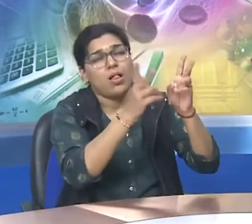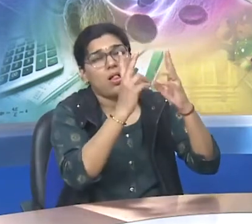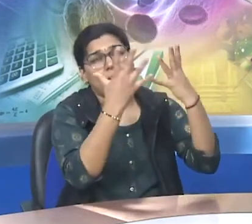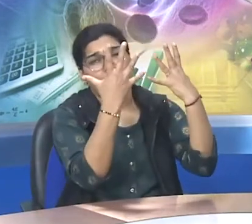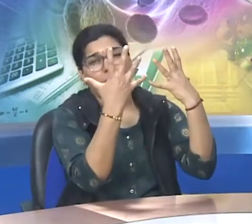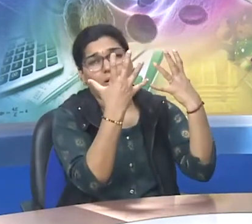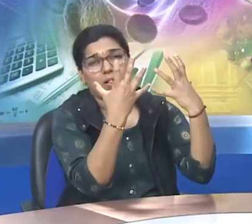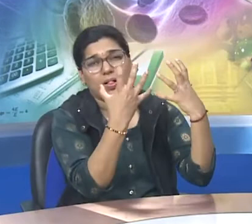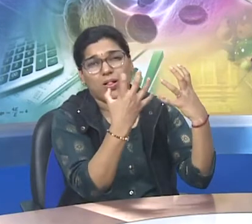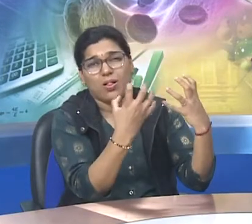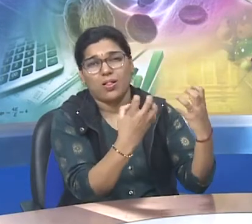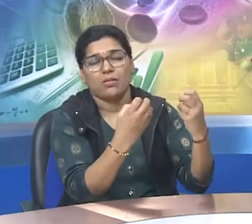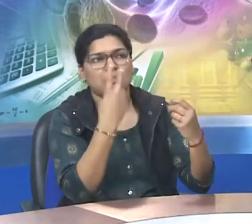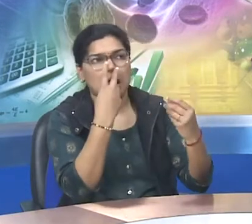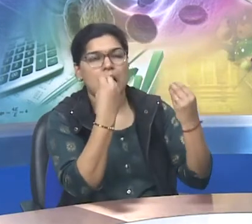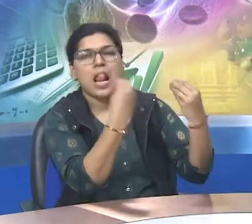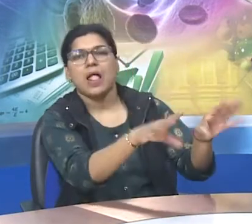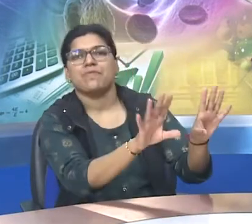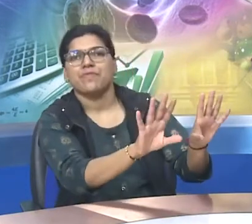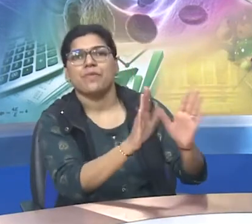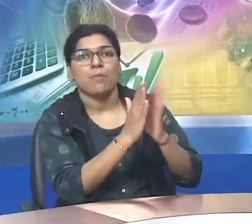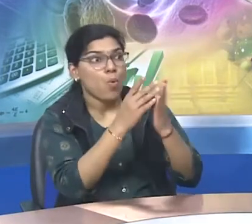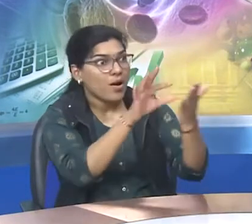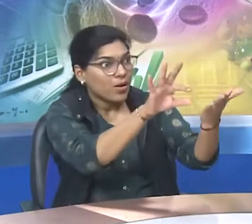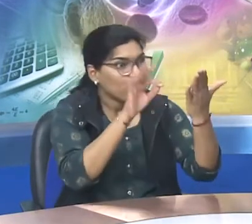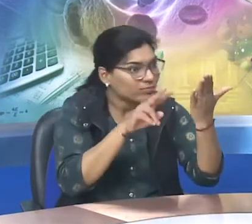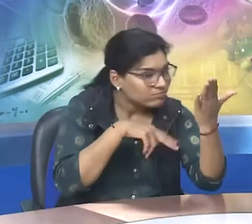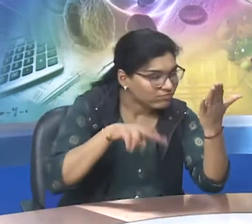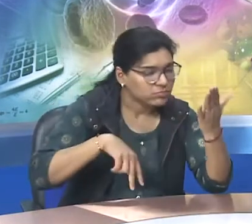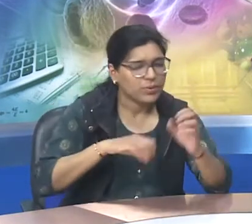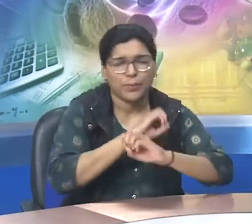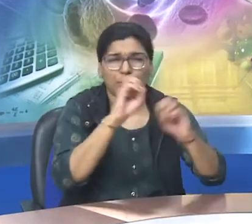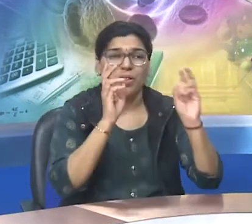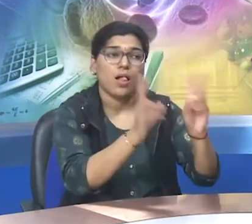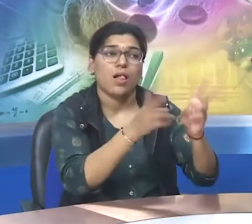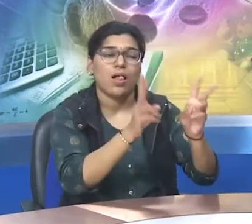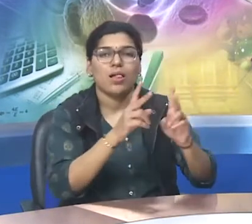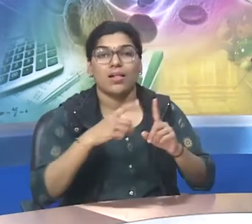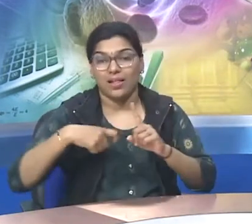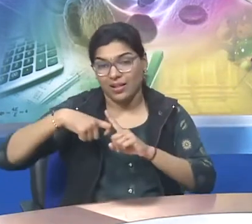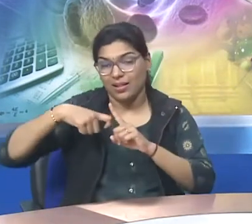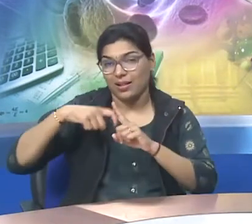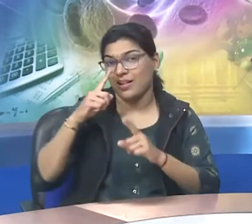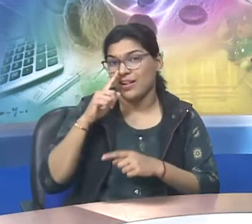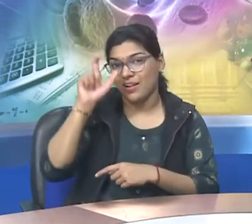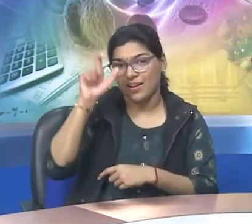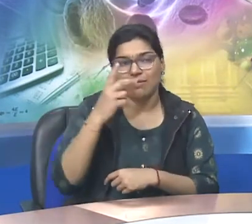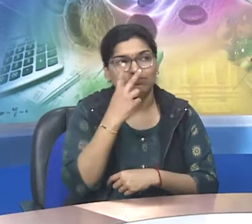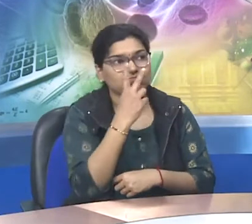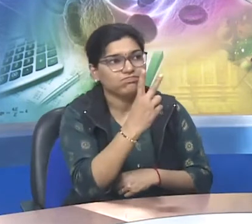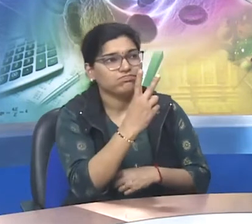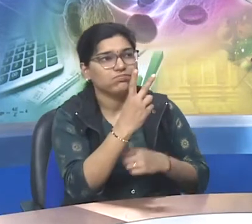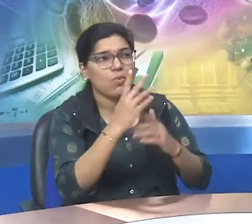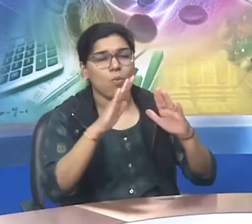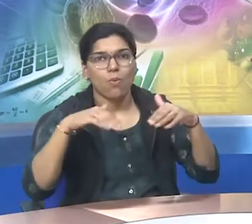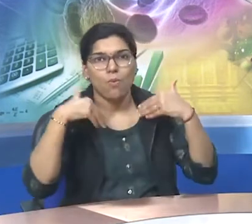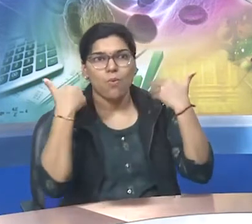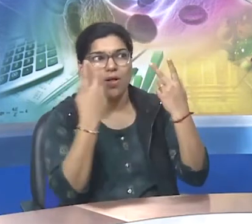No one was there to read those books. So all those books were just like kept there